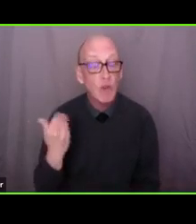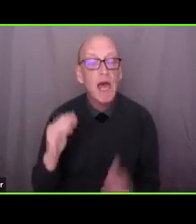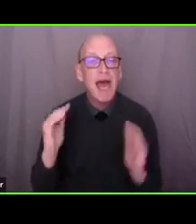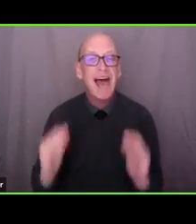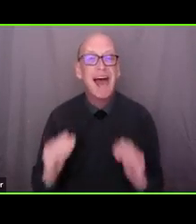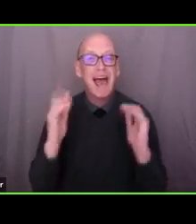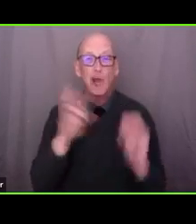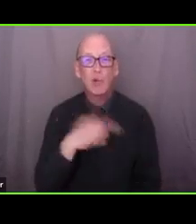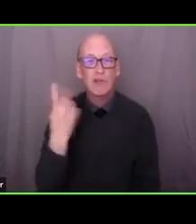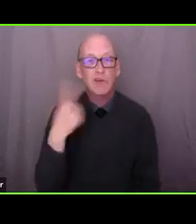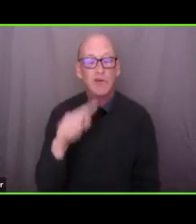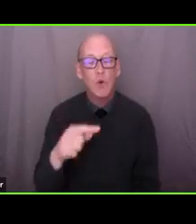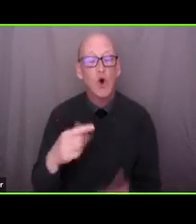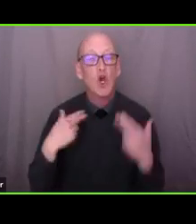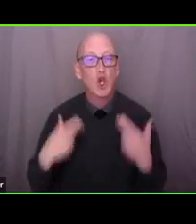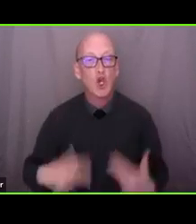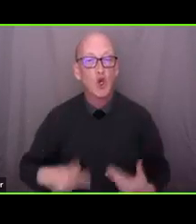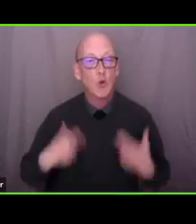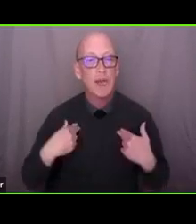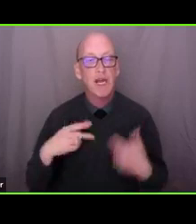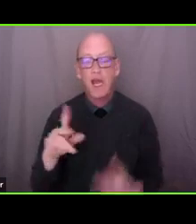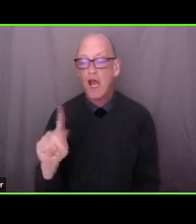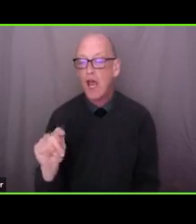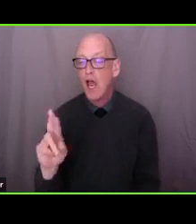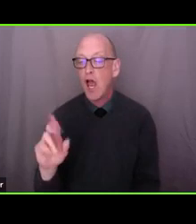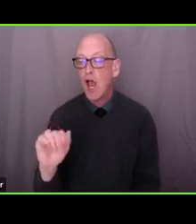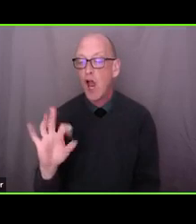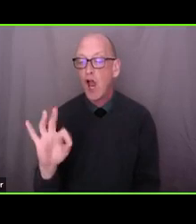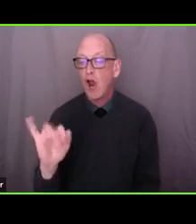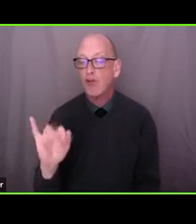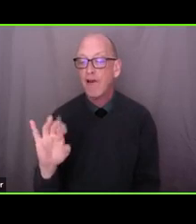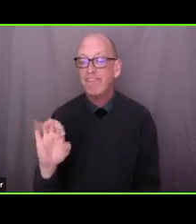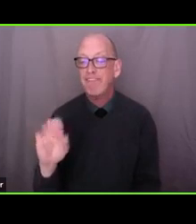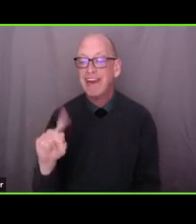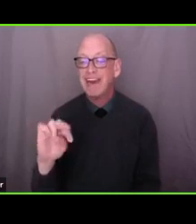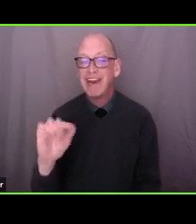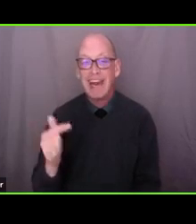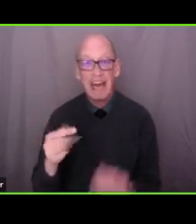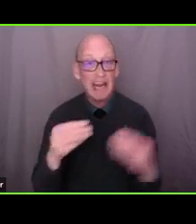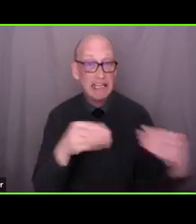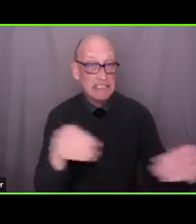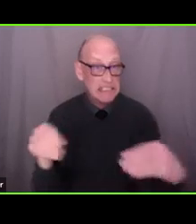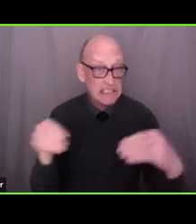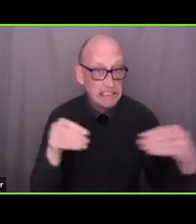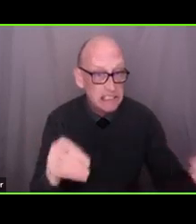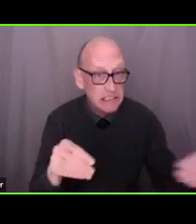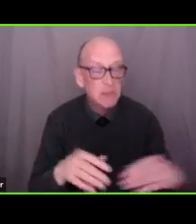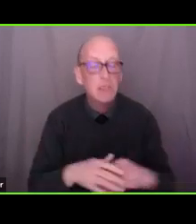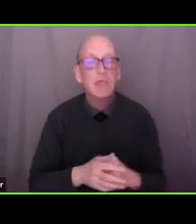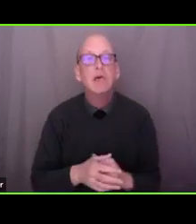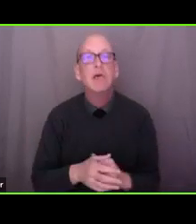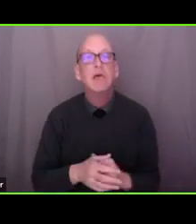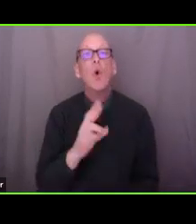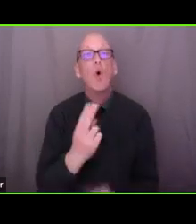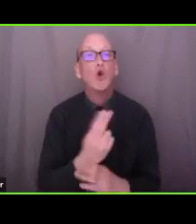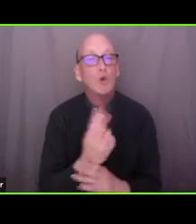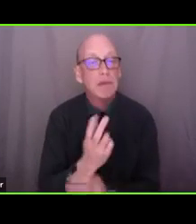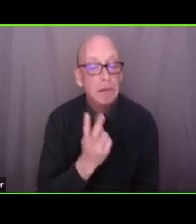trafficking, and also for coping with negative ways, as such as using tobacco